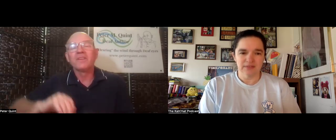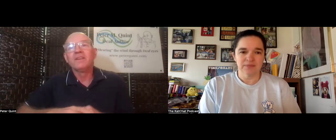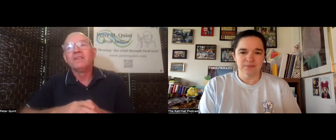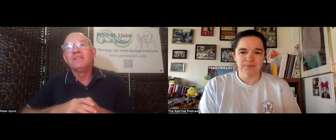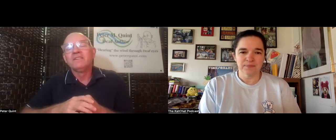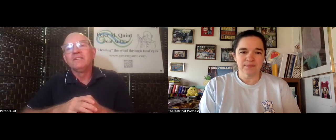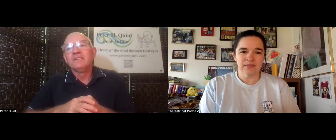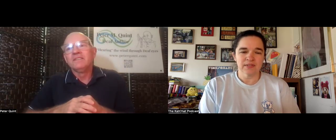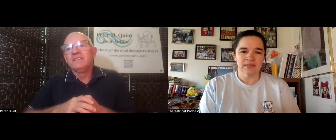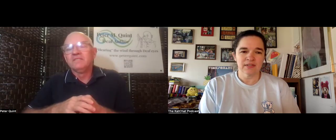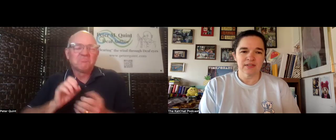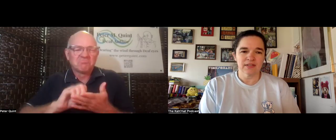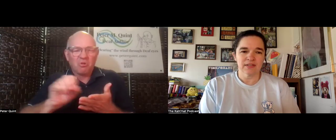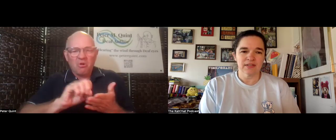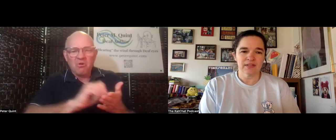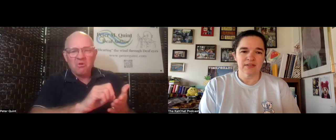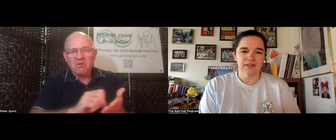ago.